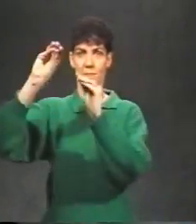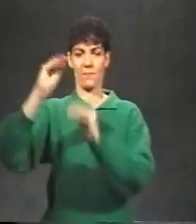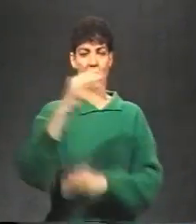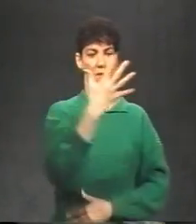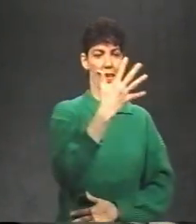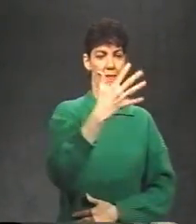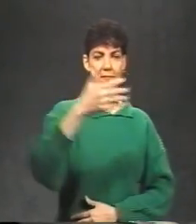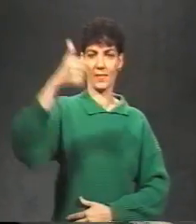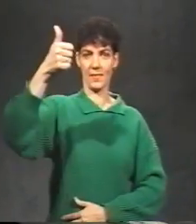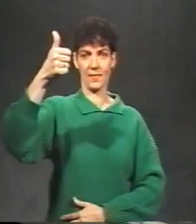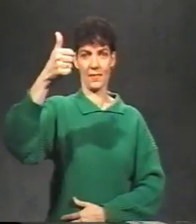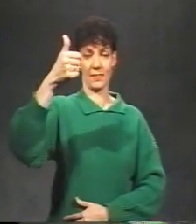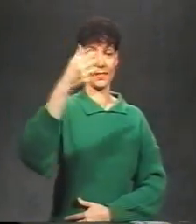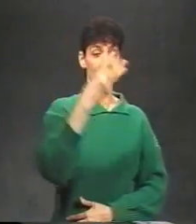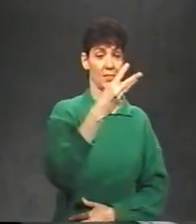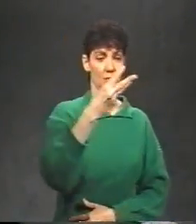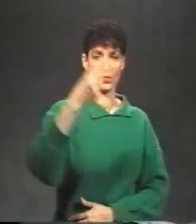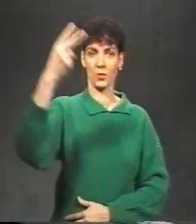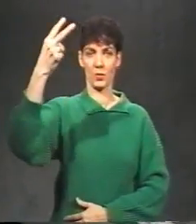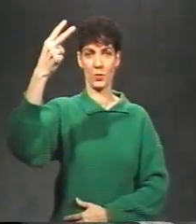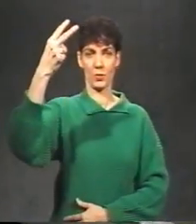11, I would move the inches number higher.